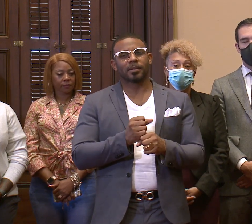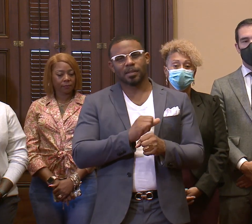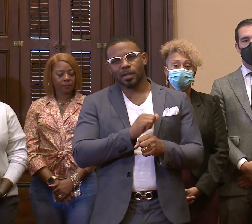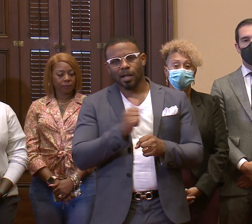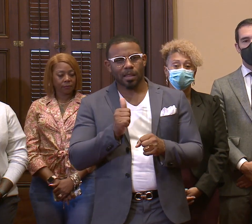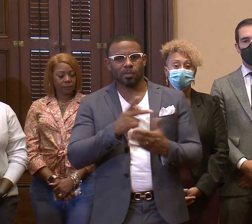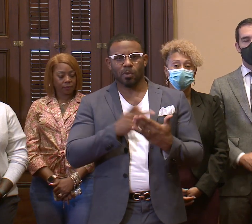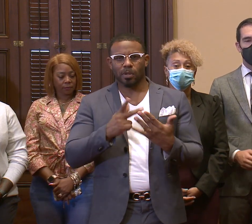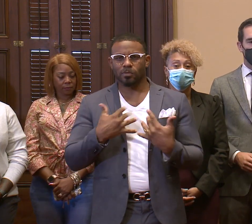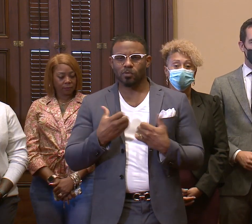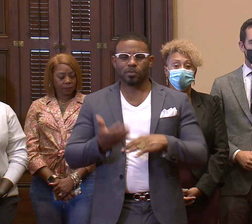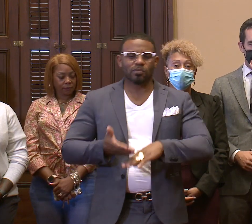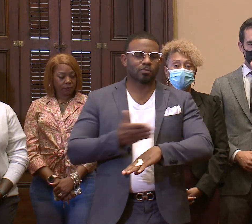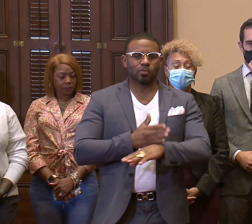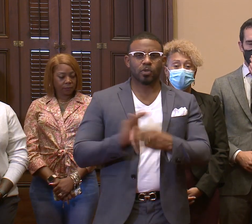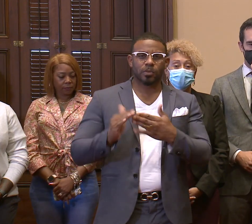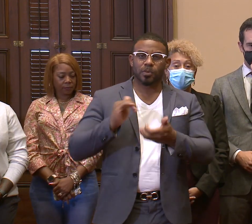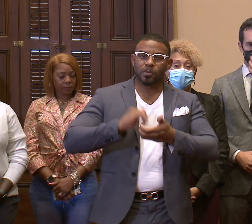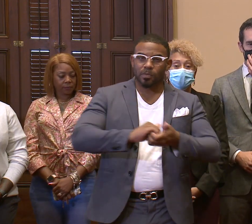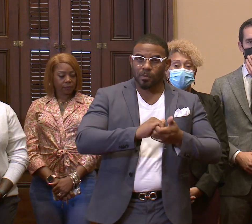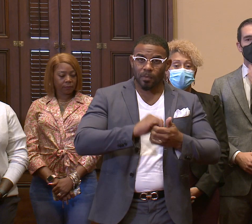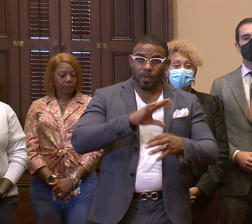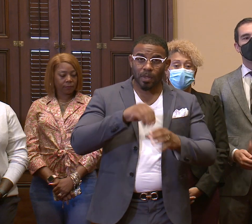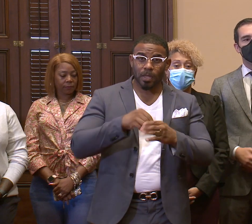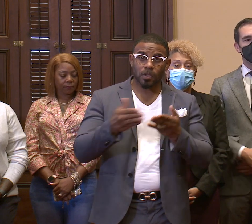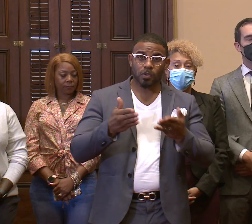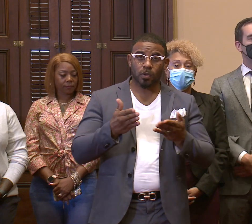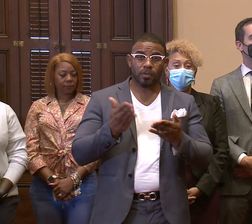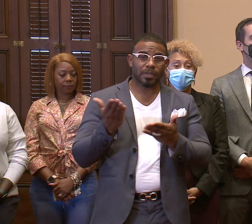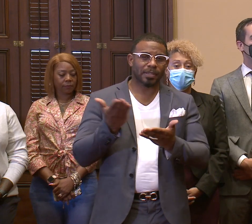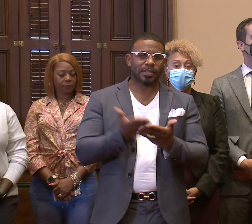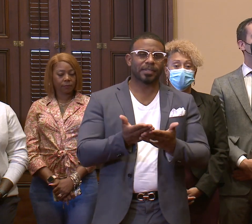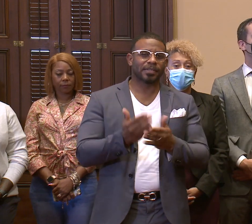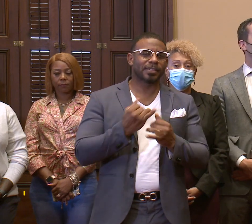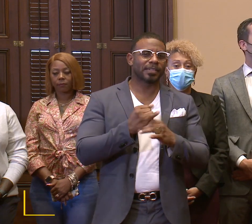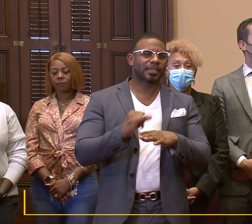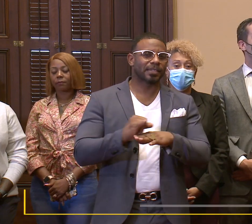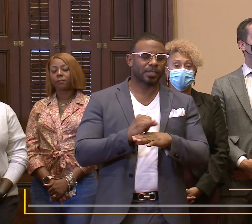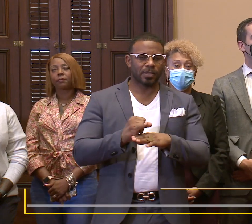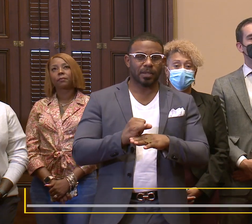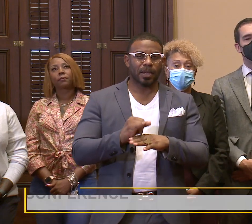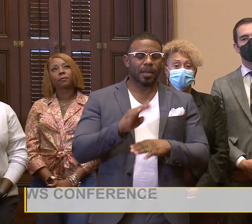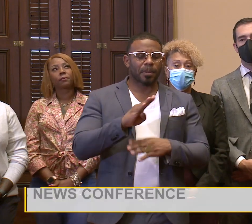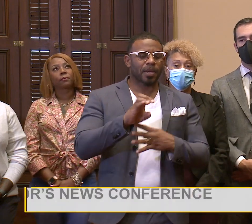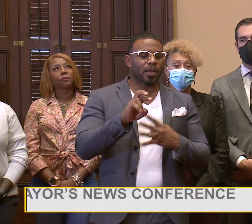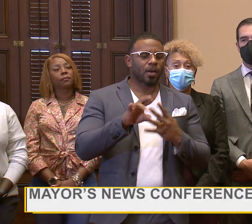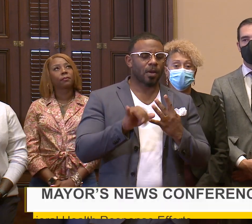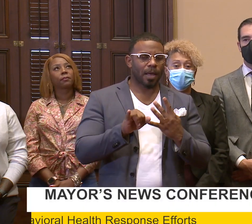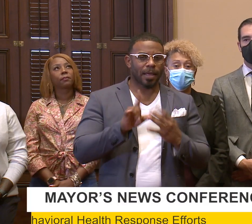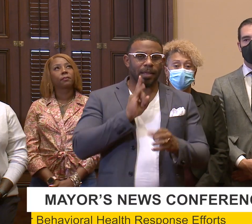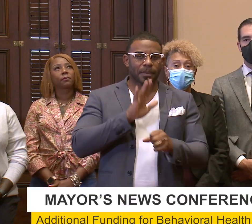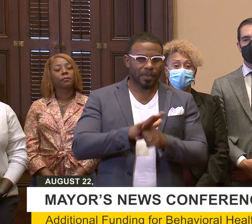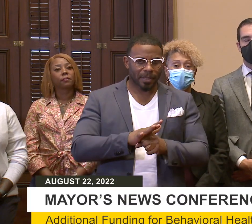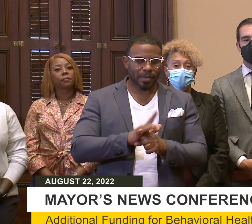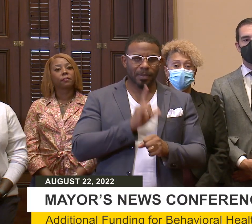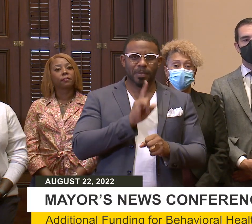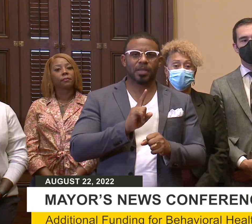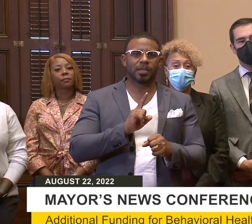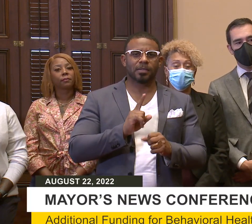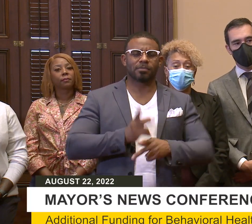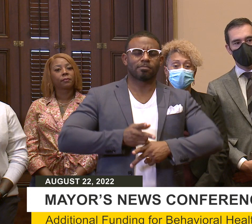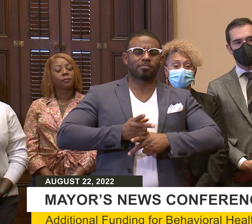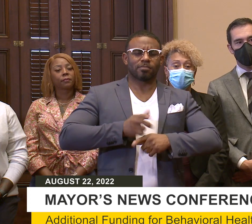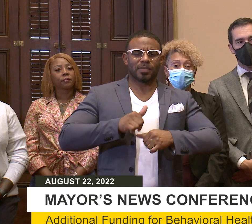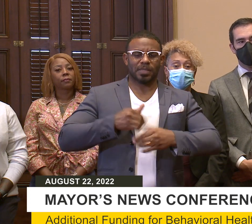programs to strengthen community partnerships within the service delivery industry. BCRI commits to being good stewards of